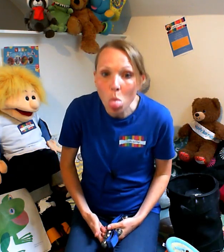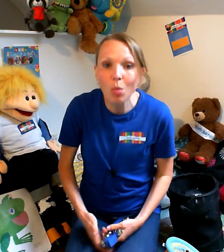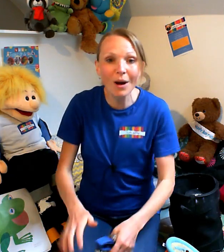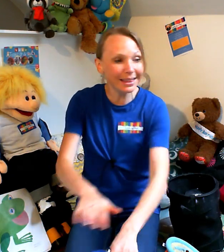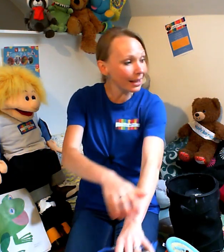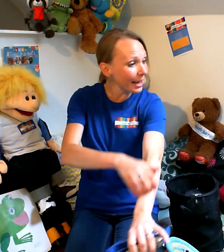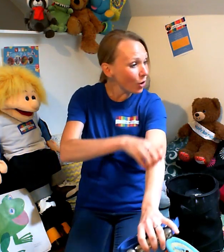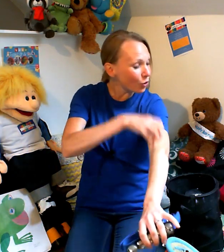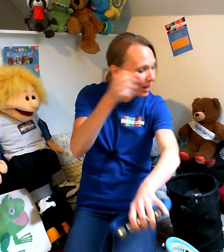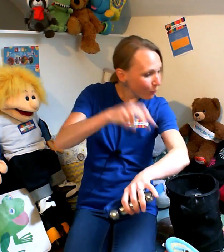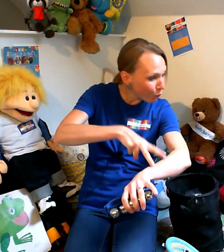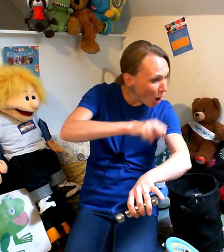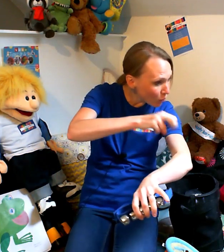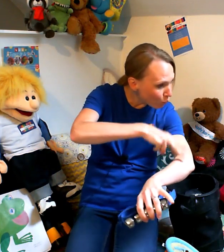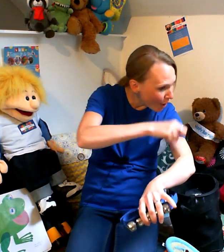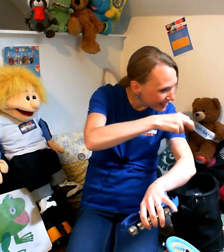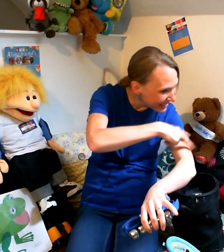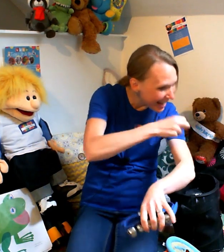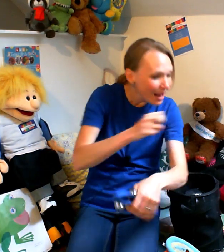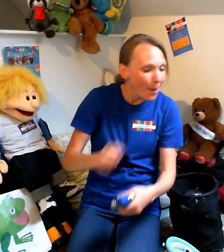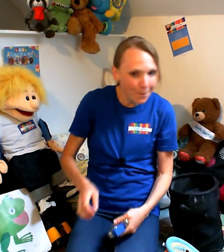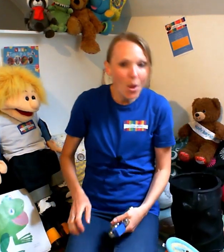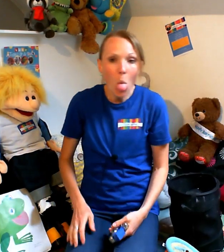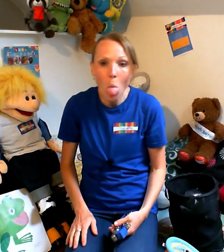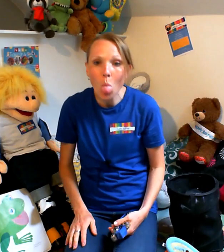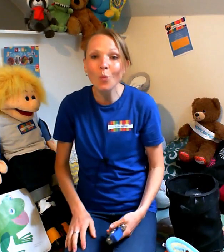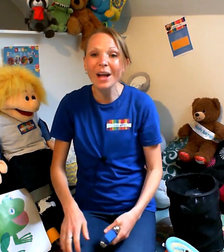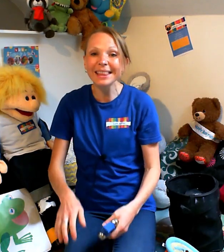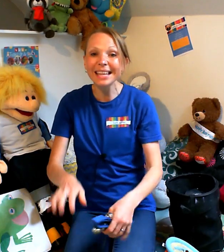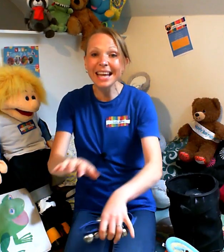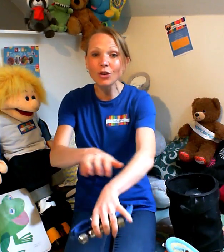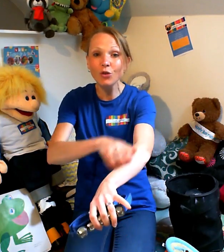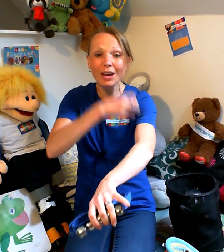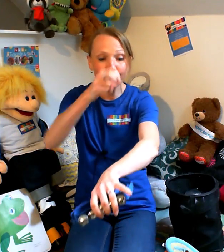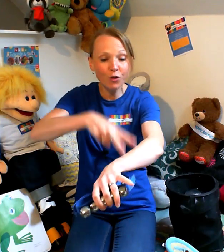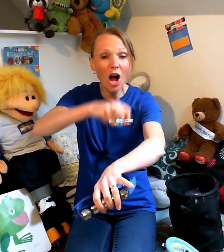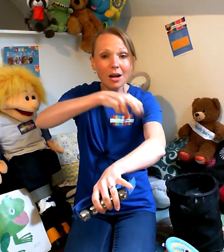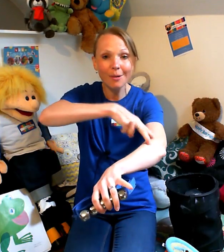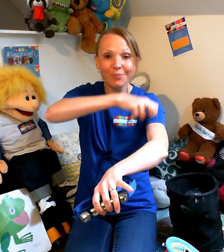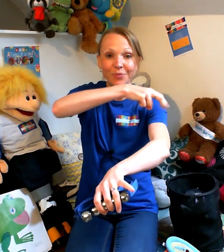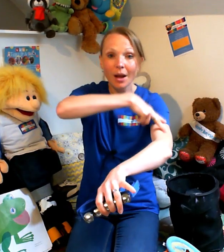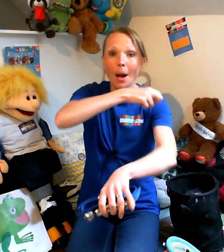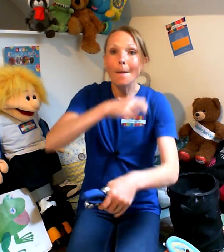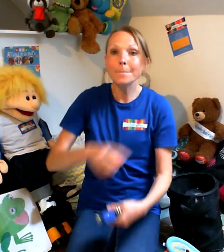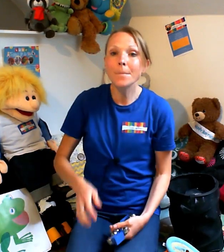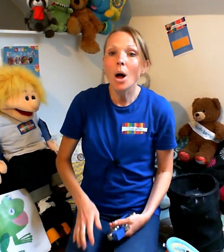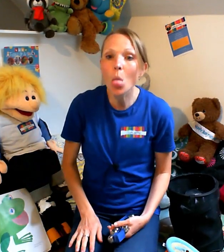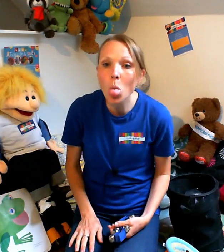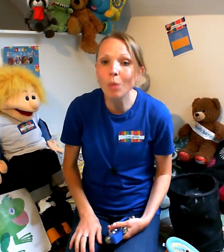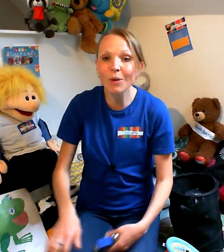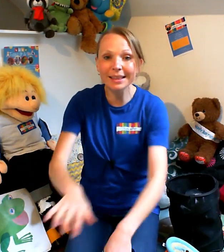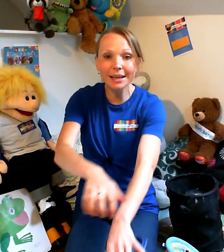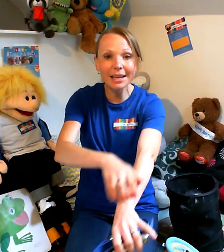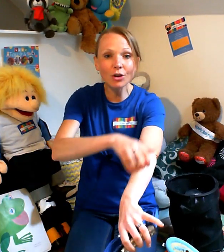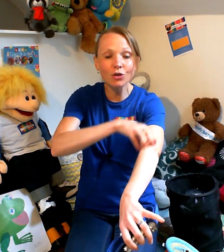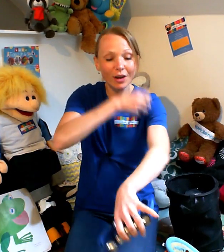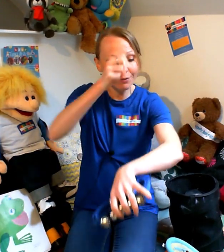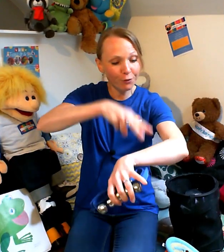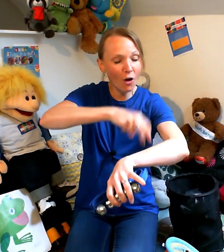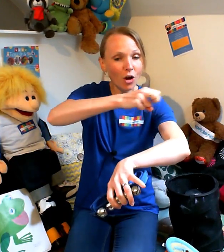Went the little green frog one day. Went the little green frog. Went the little green frog